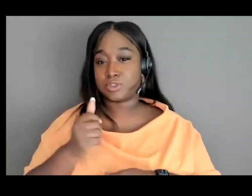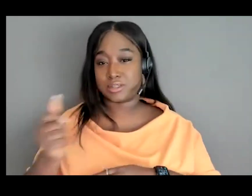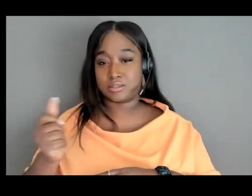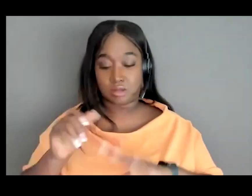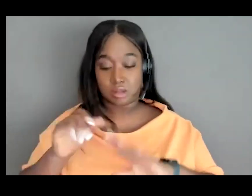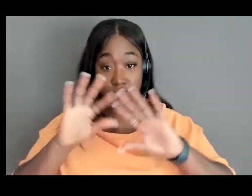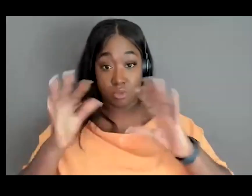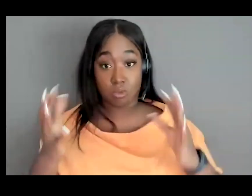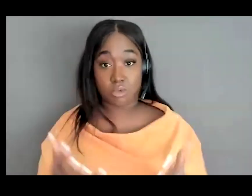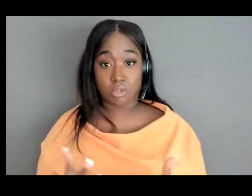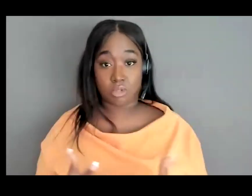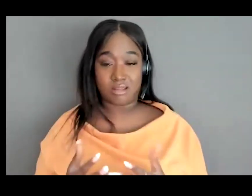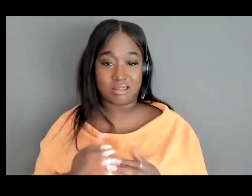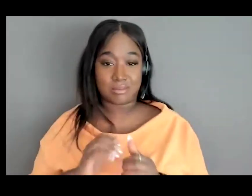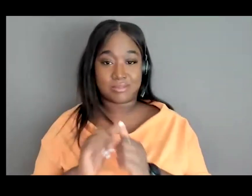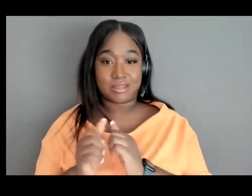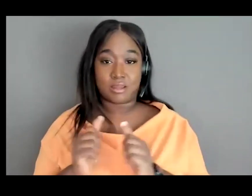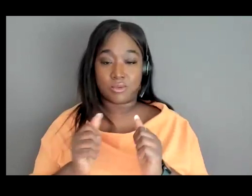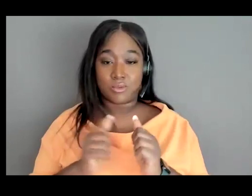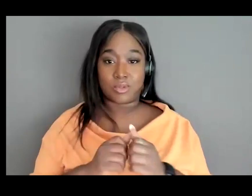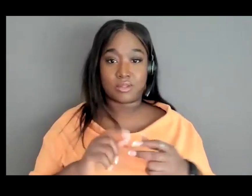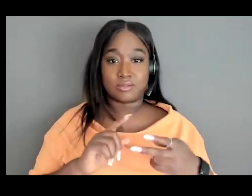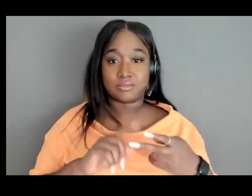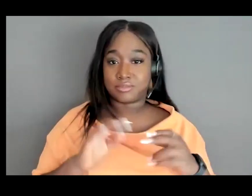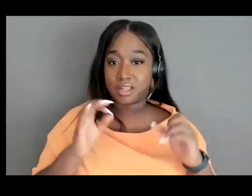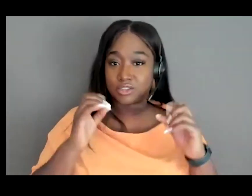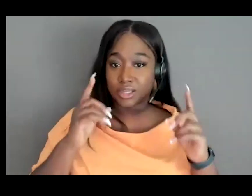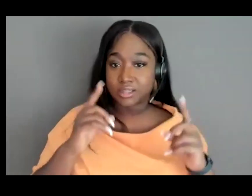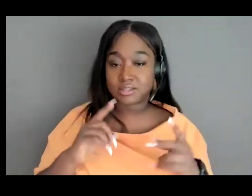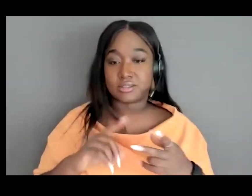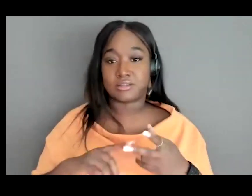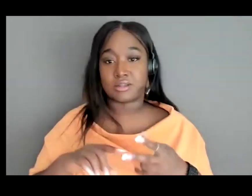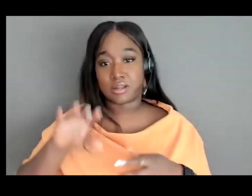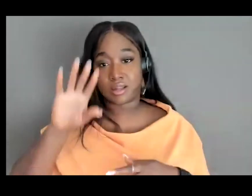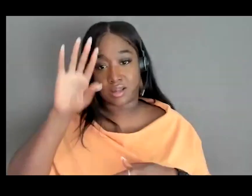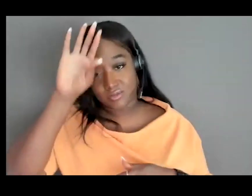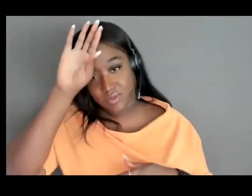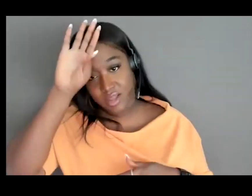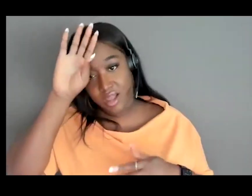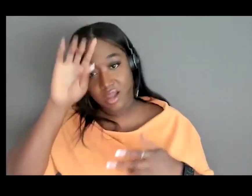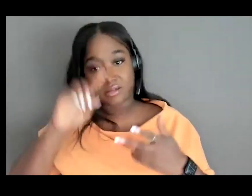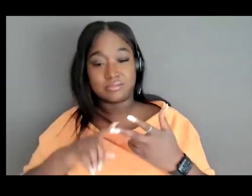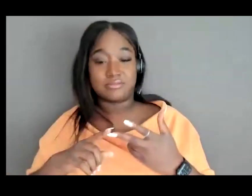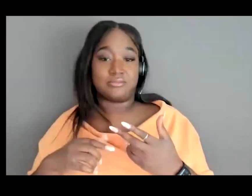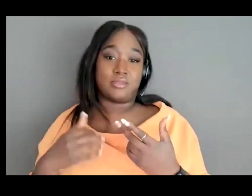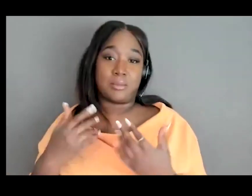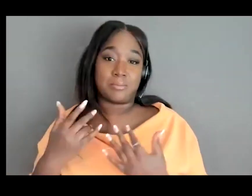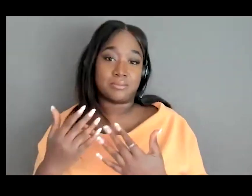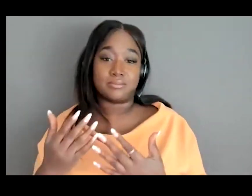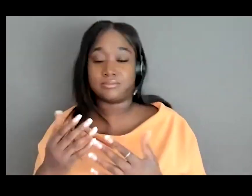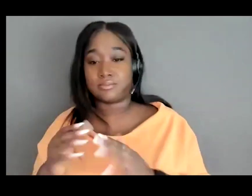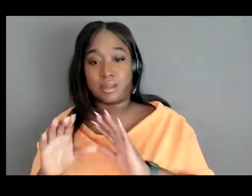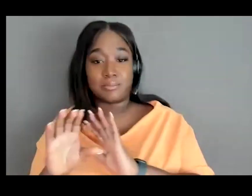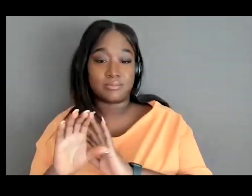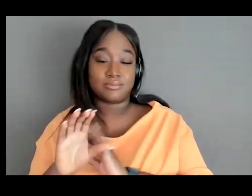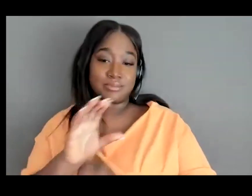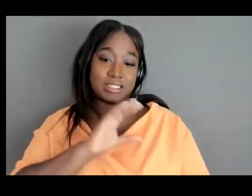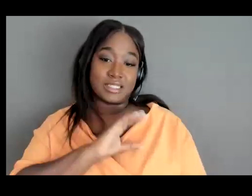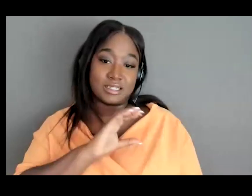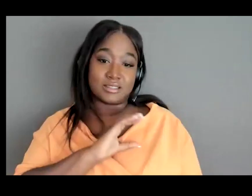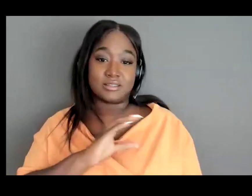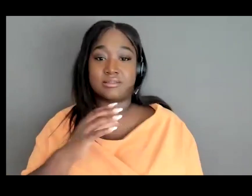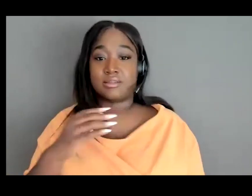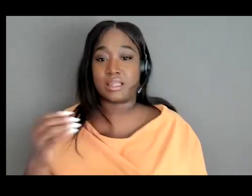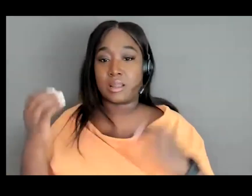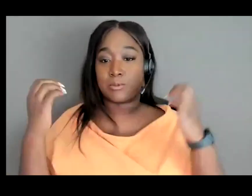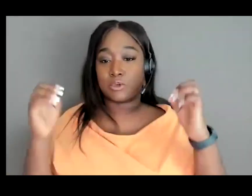whole has to compete against education, fire, police, and emergency management services,